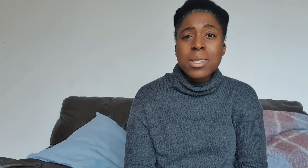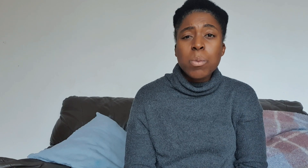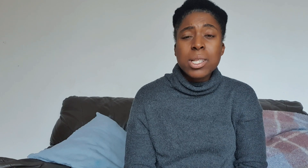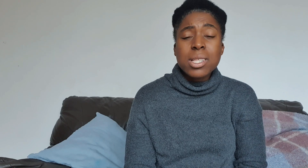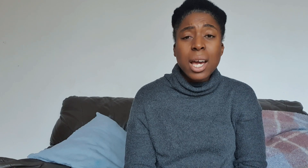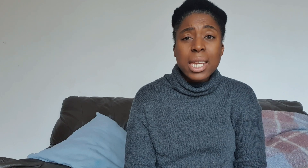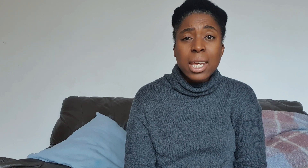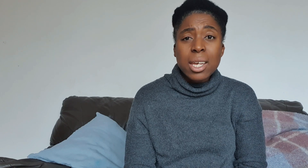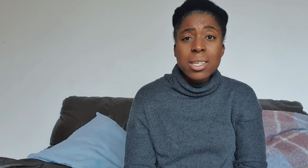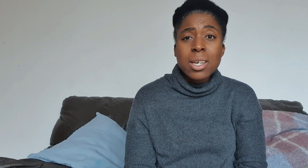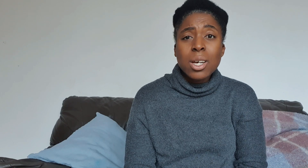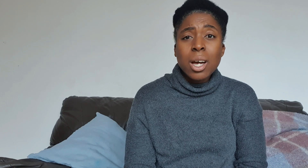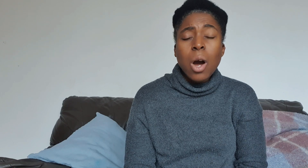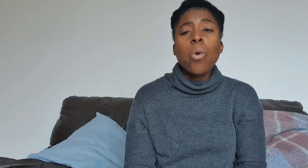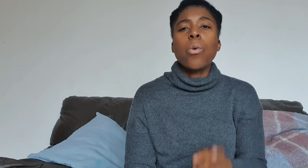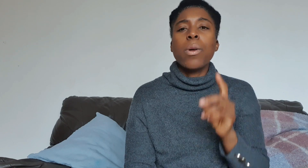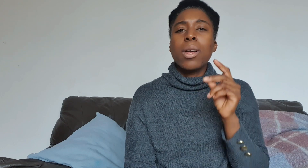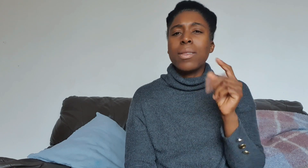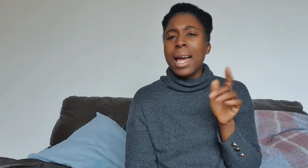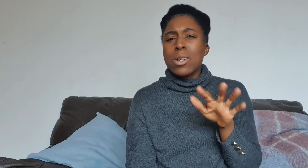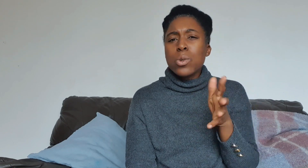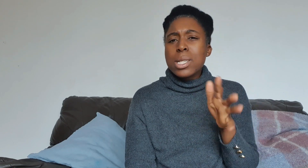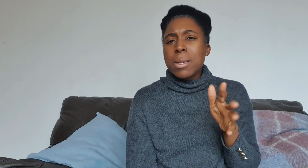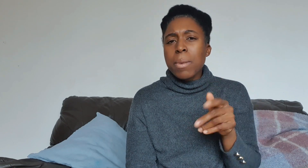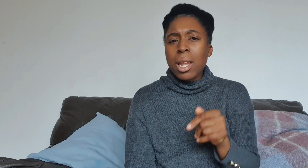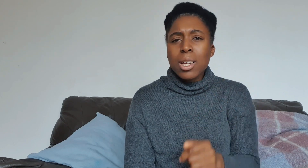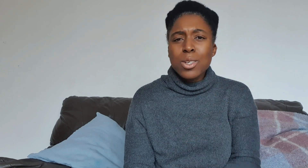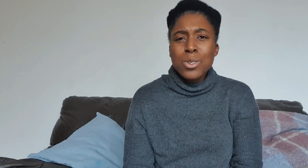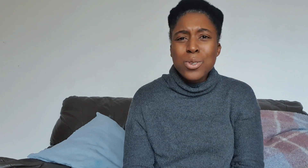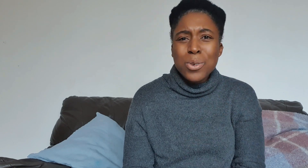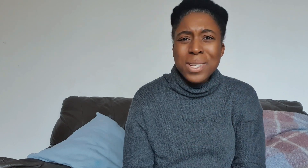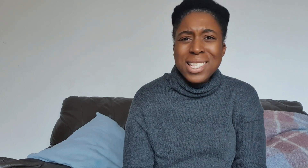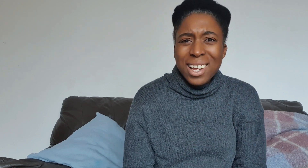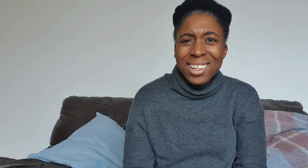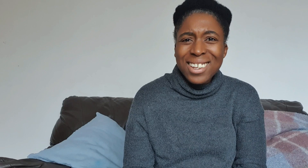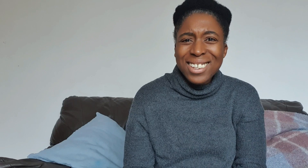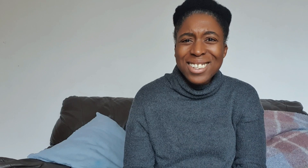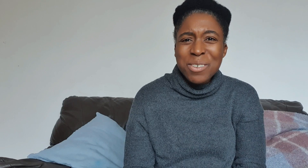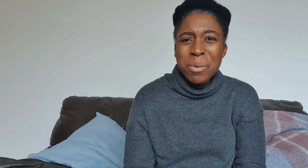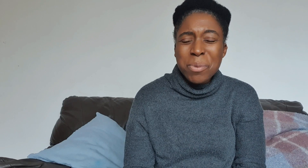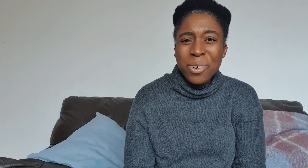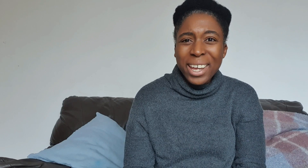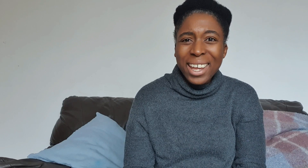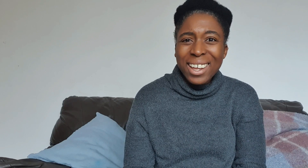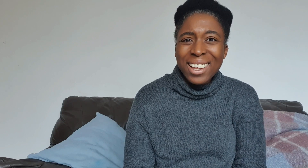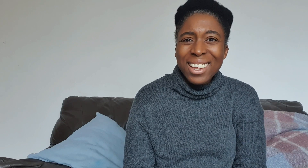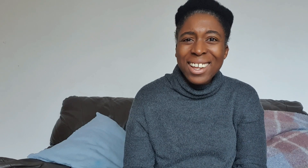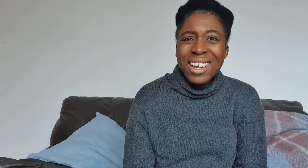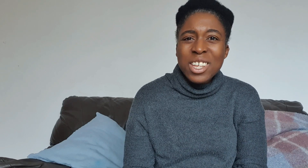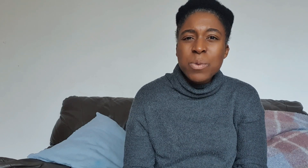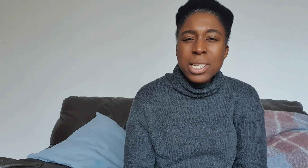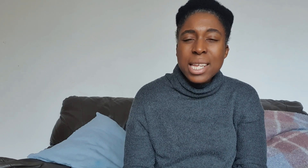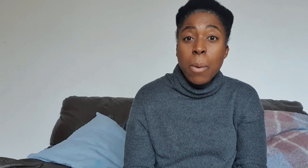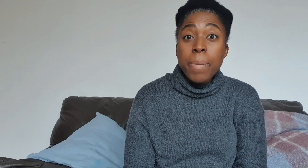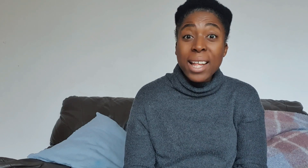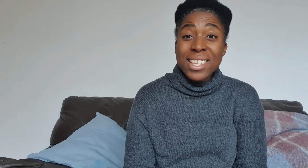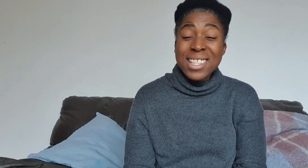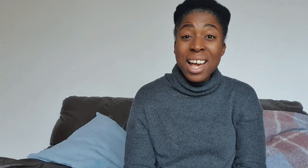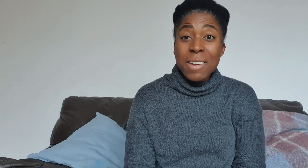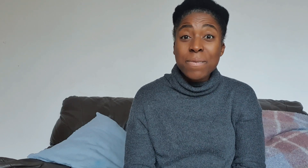someone signing it, oh, that looks similar to a sun, to a boy. You wouldn't tell. But the sign for